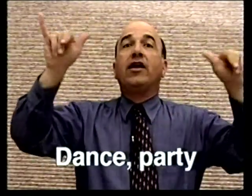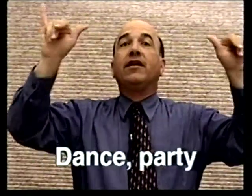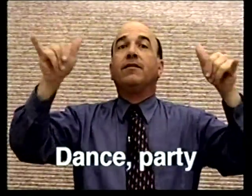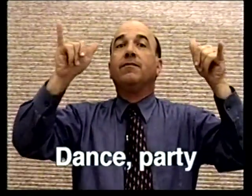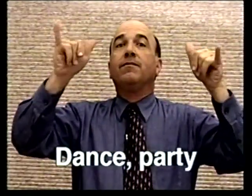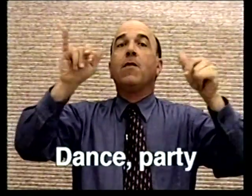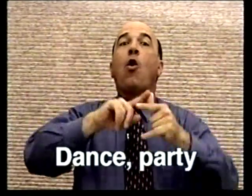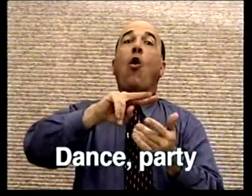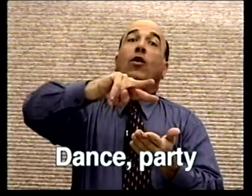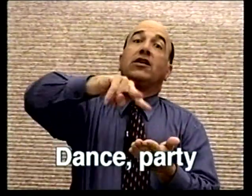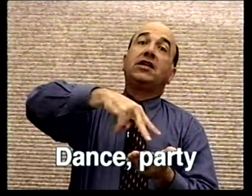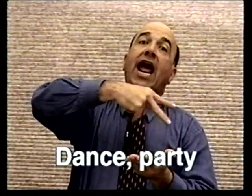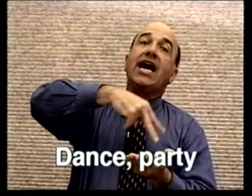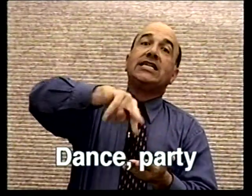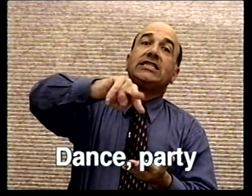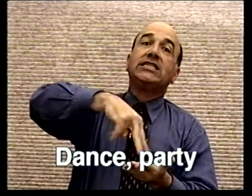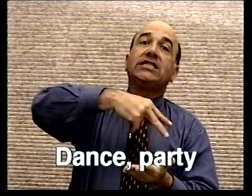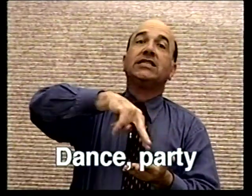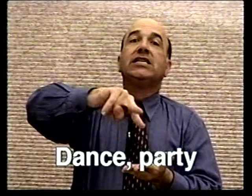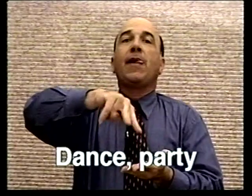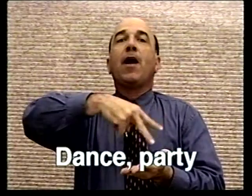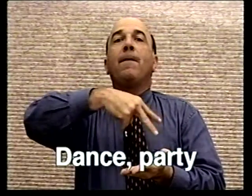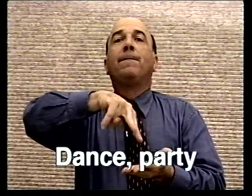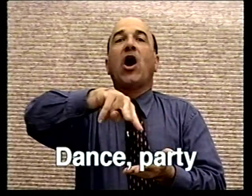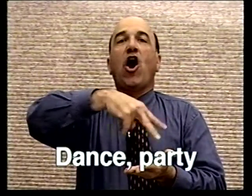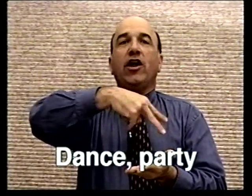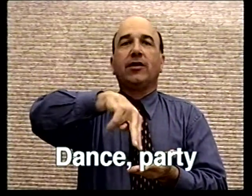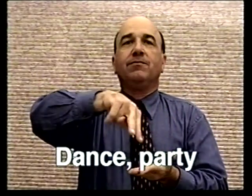Party. Then, party.